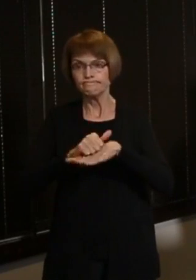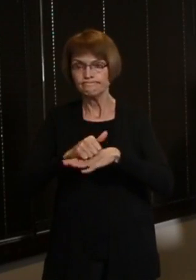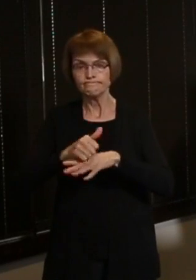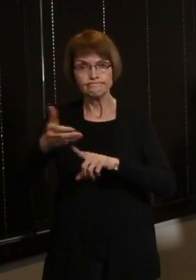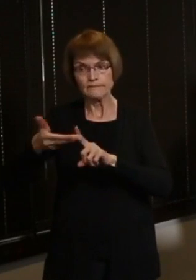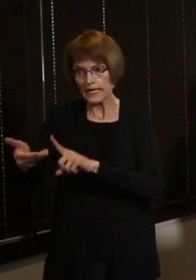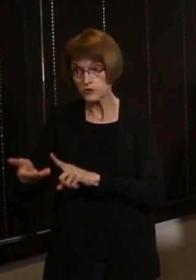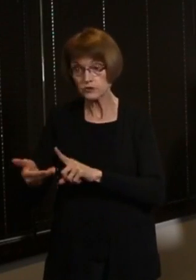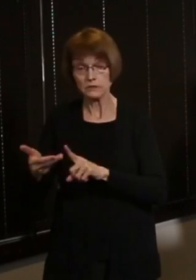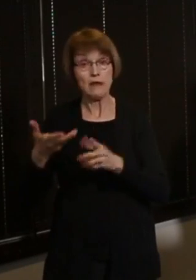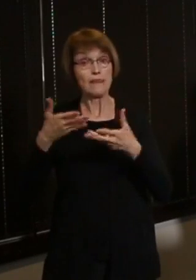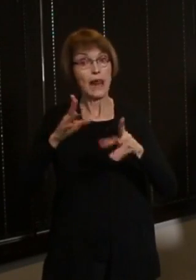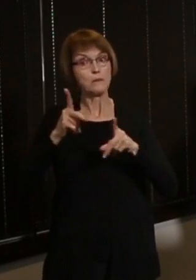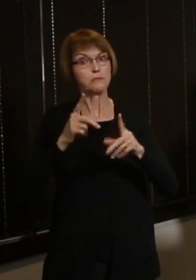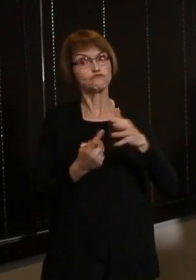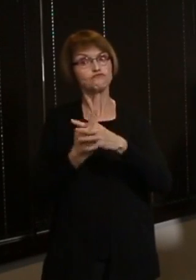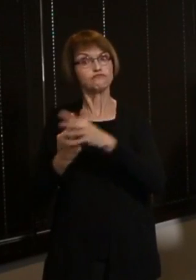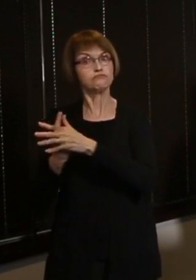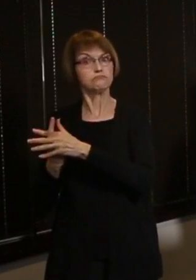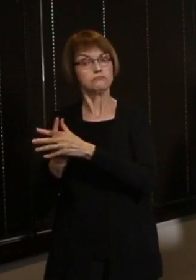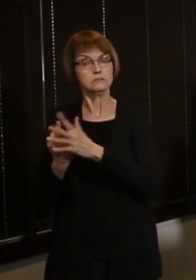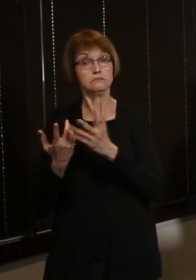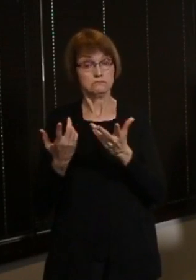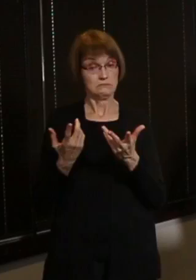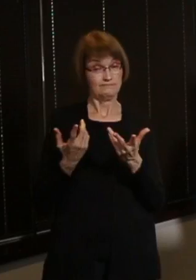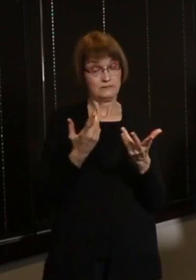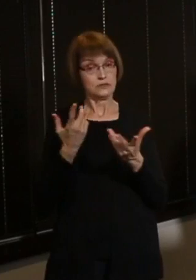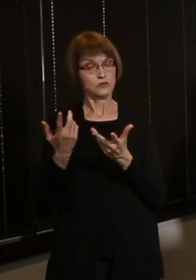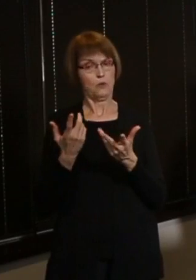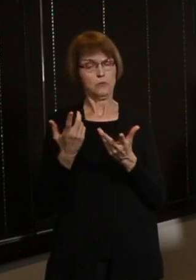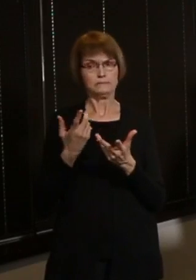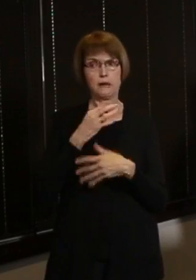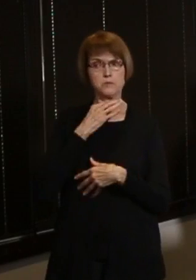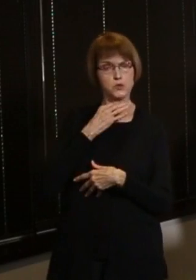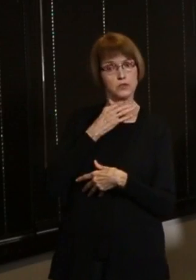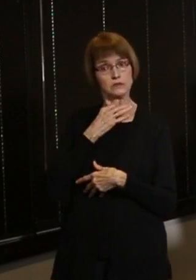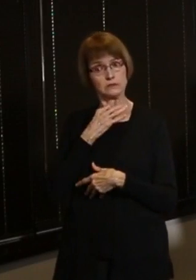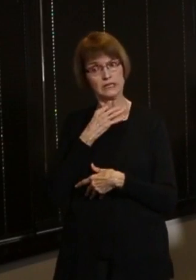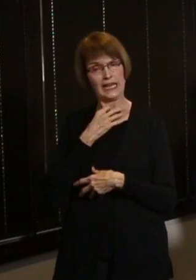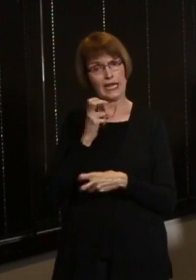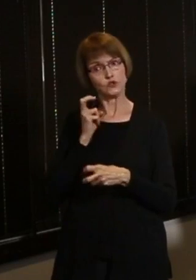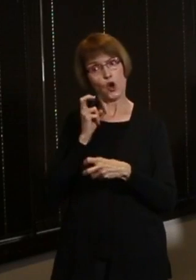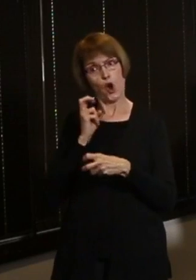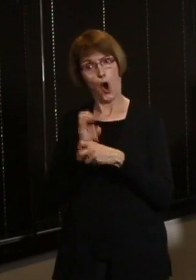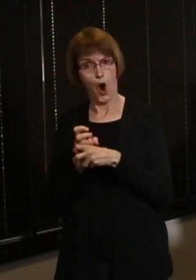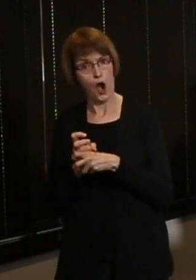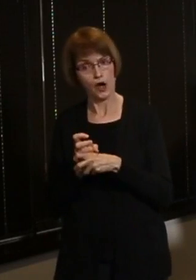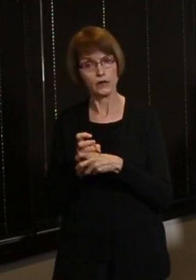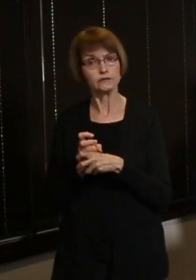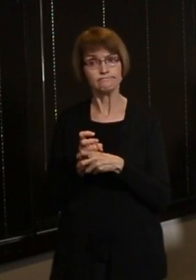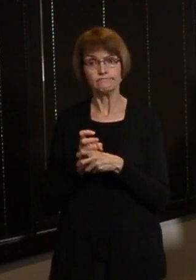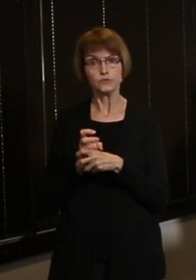allowing walk-ins. Is it becoming more difficult to fill vaccine appointments? And if so, why do you think that is?